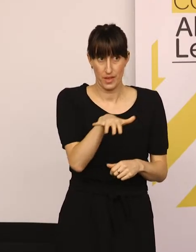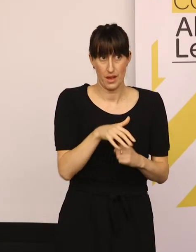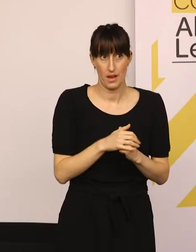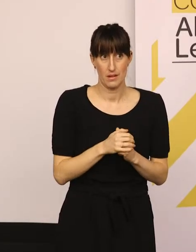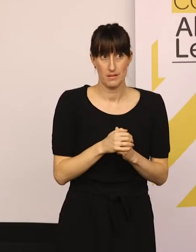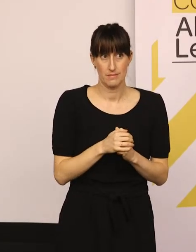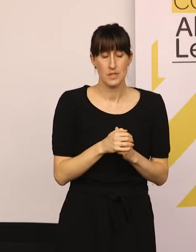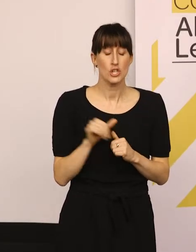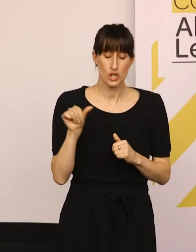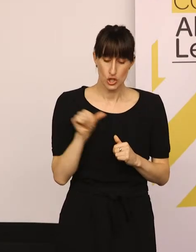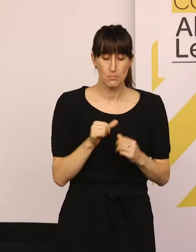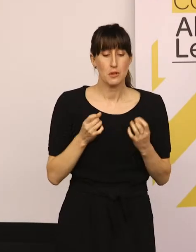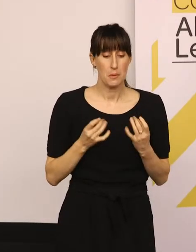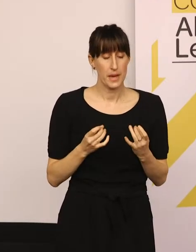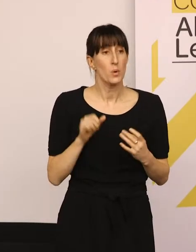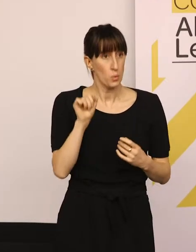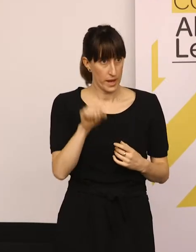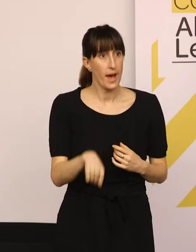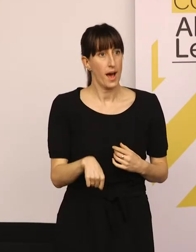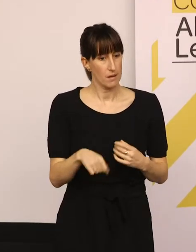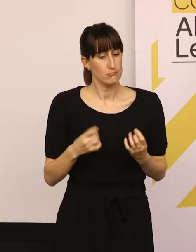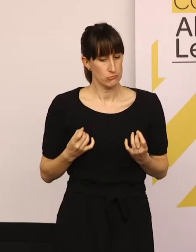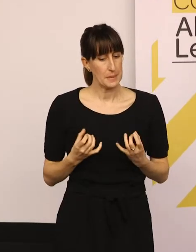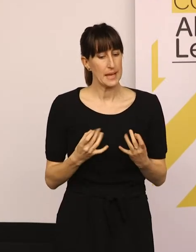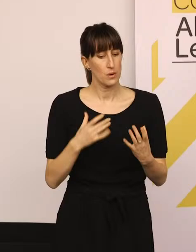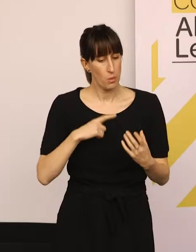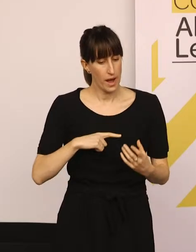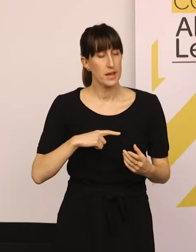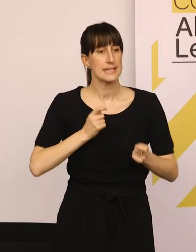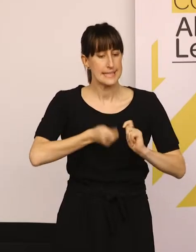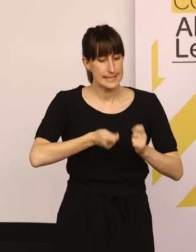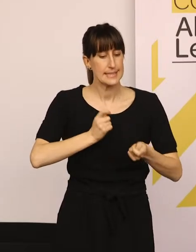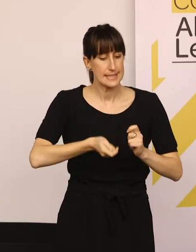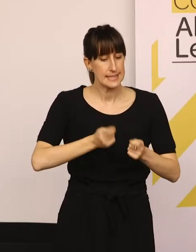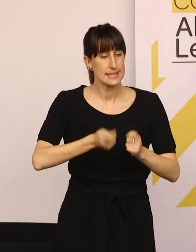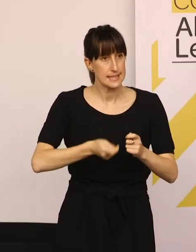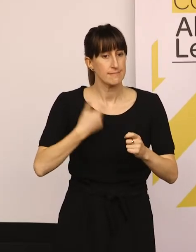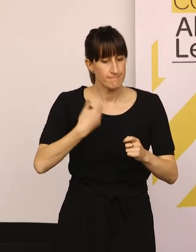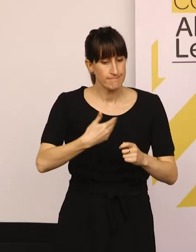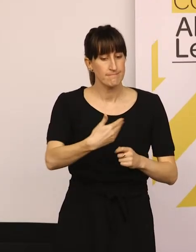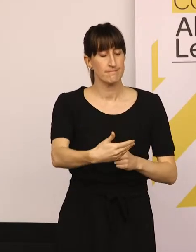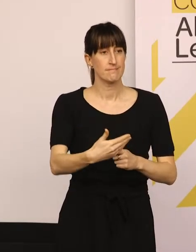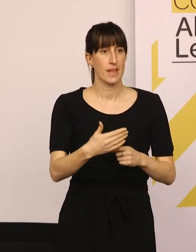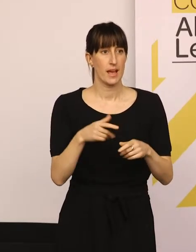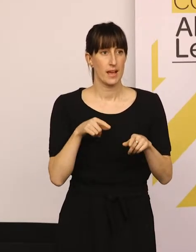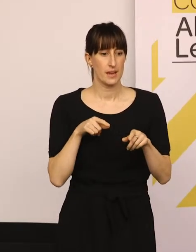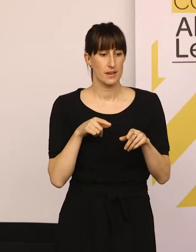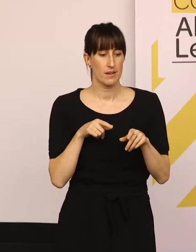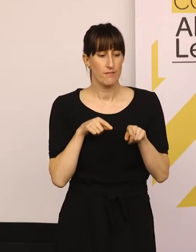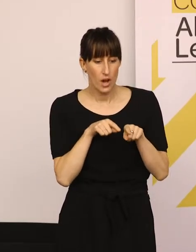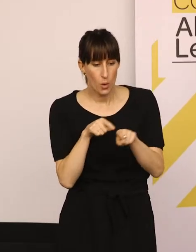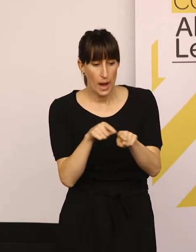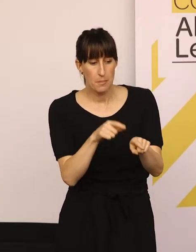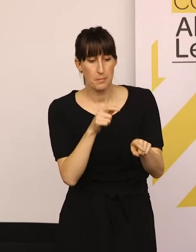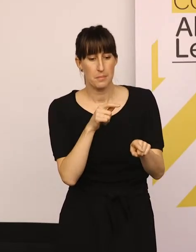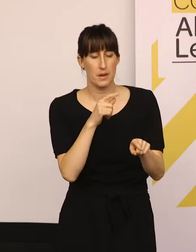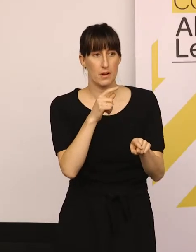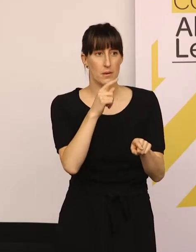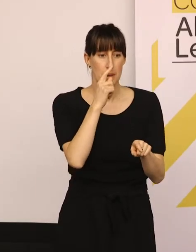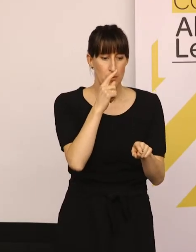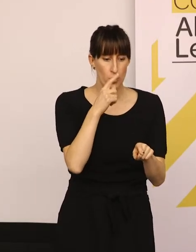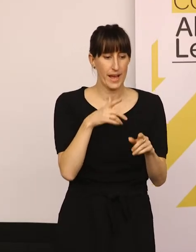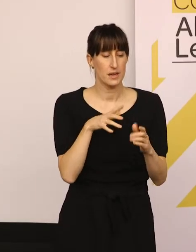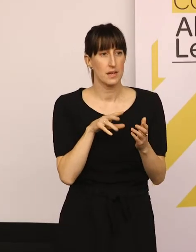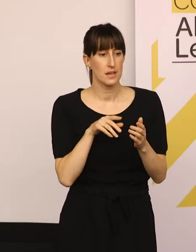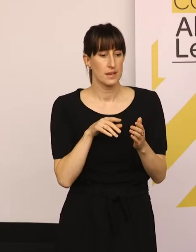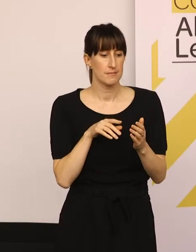be prepared for that, and we are prepared with our ongoing testing, contact tracing, and arrangements for isolating people. So